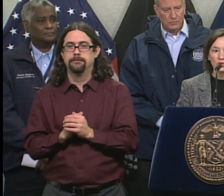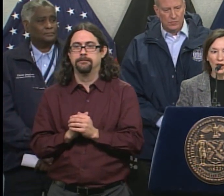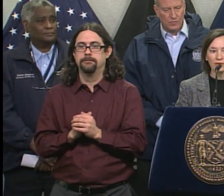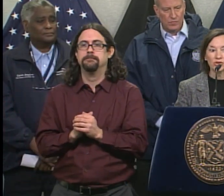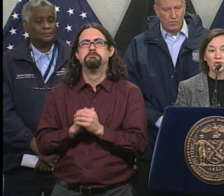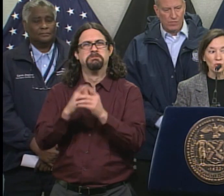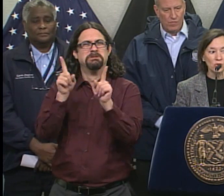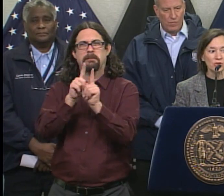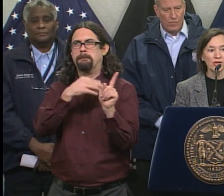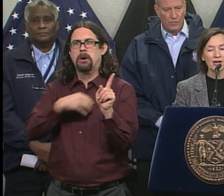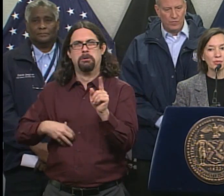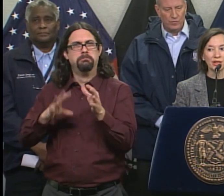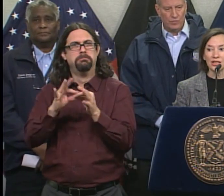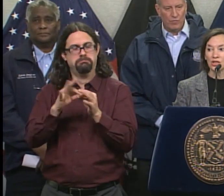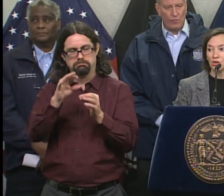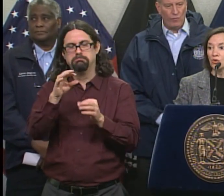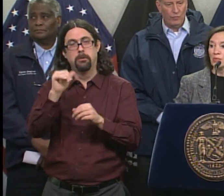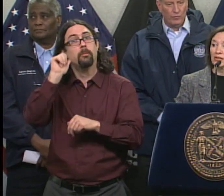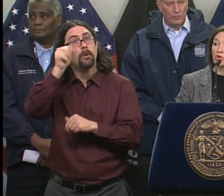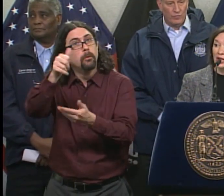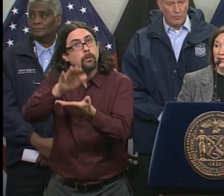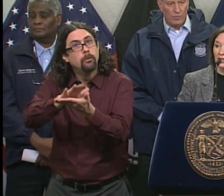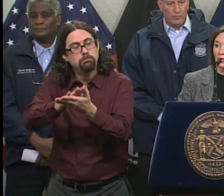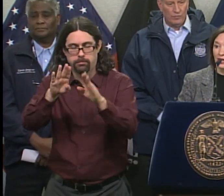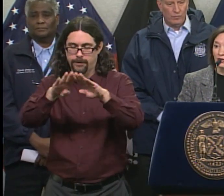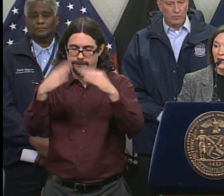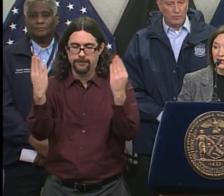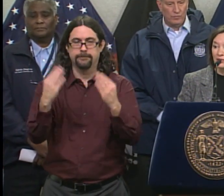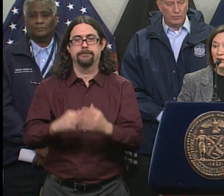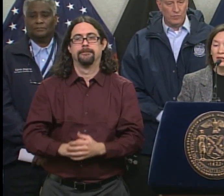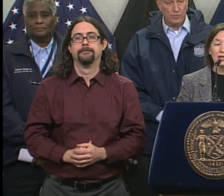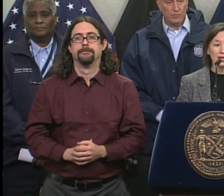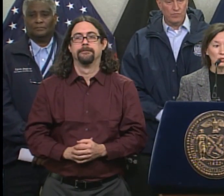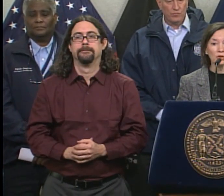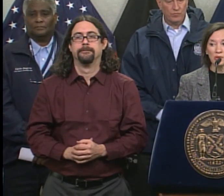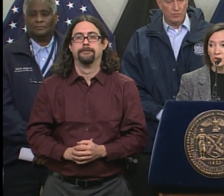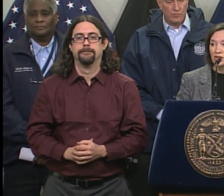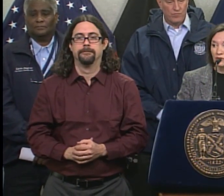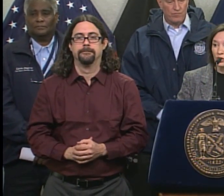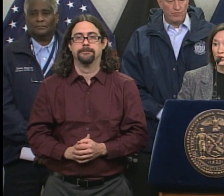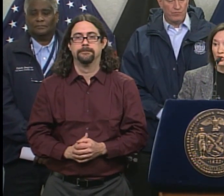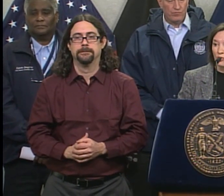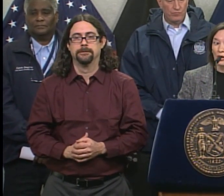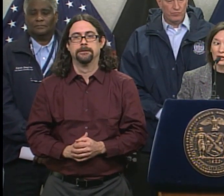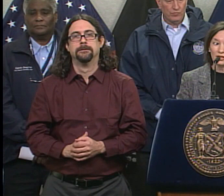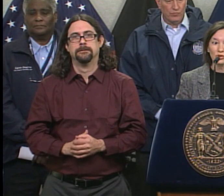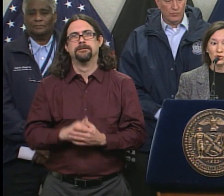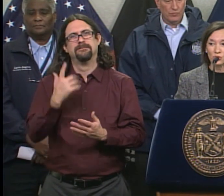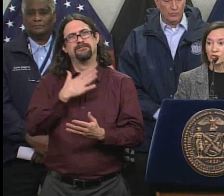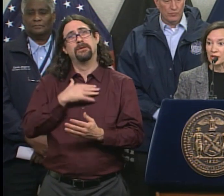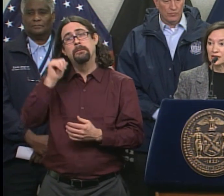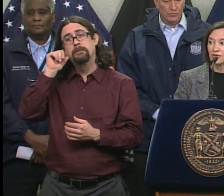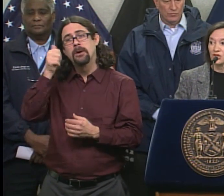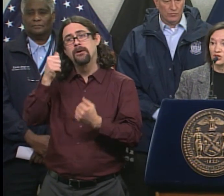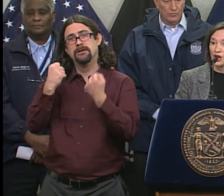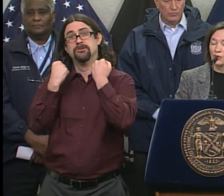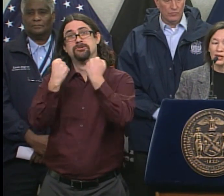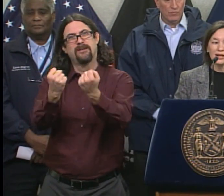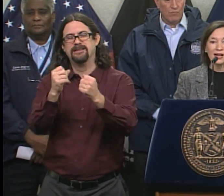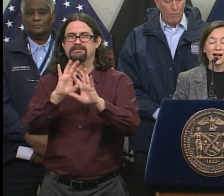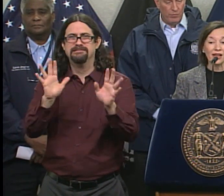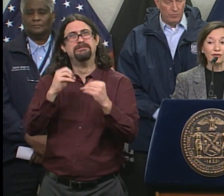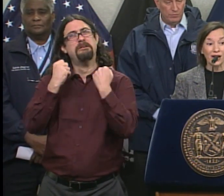time to travel to schools. Please use mass transit wherever possible. It will be more difficult to park near schools because of the